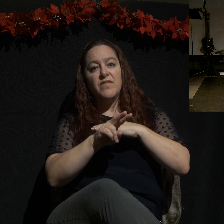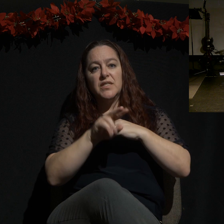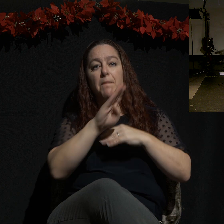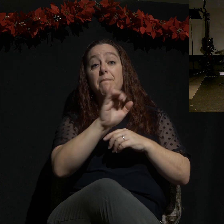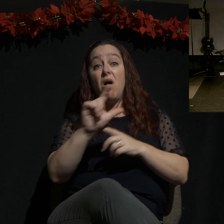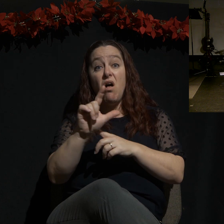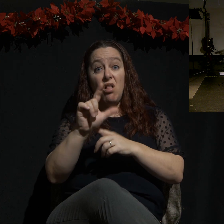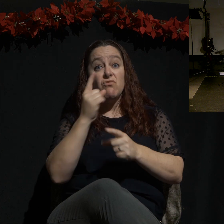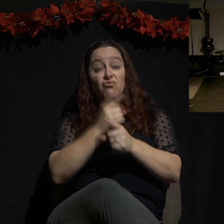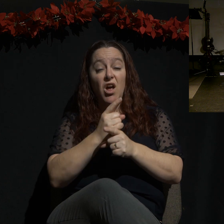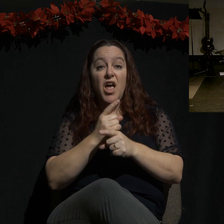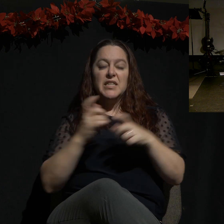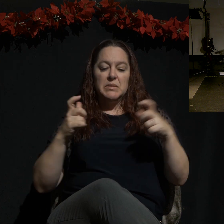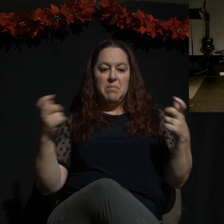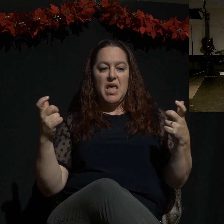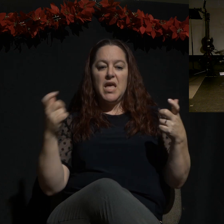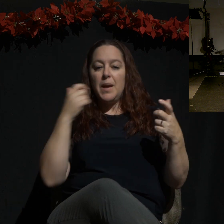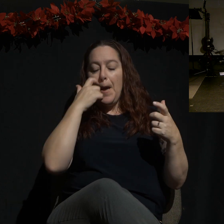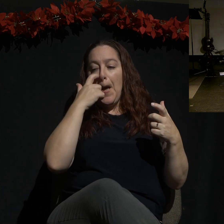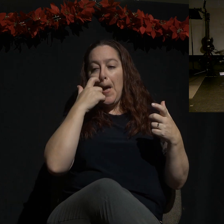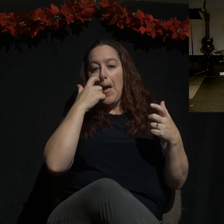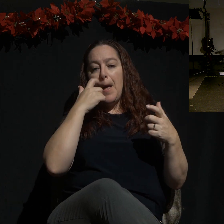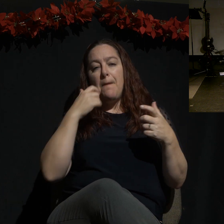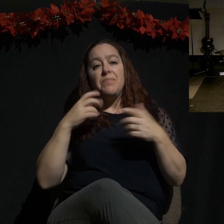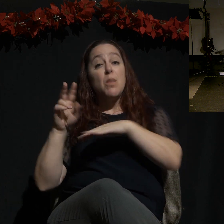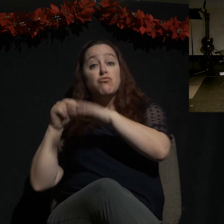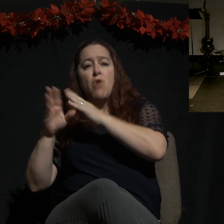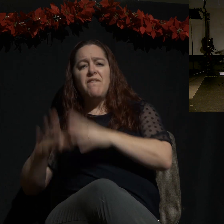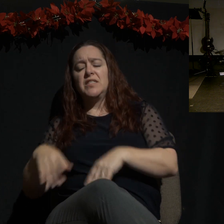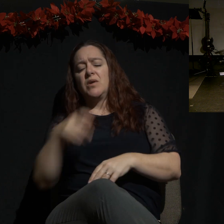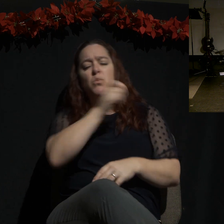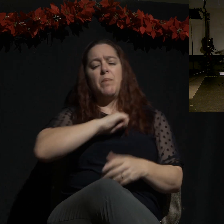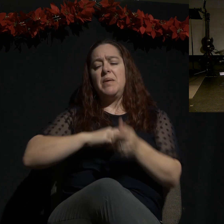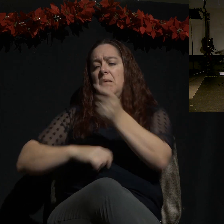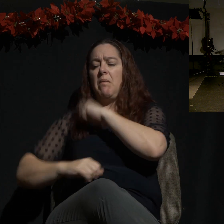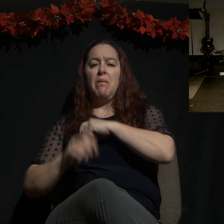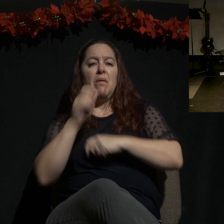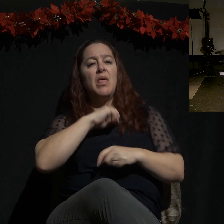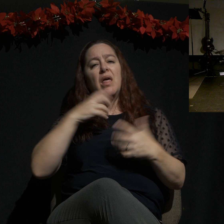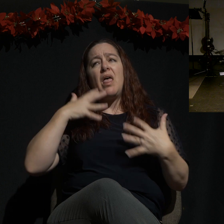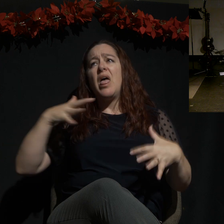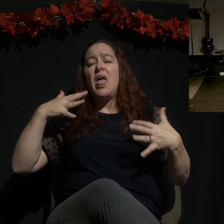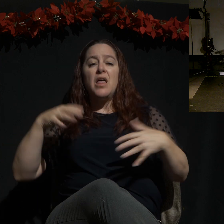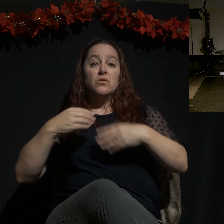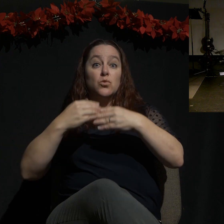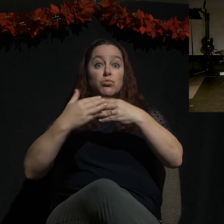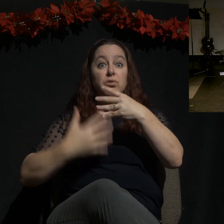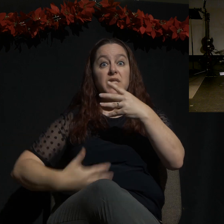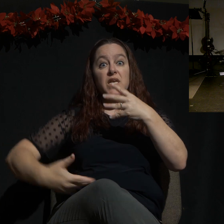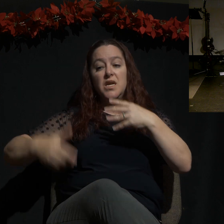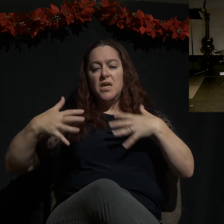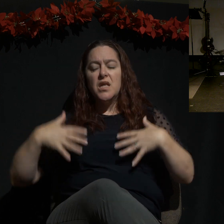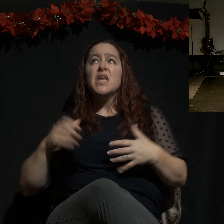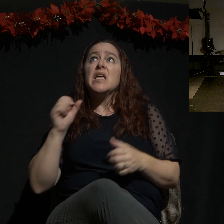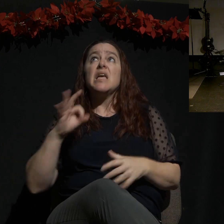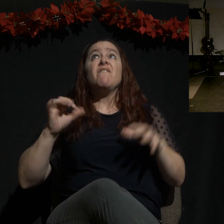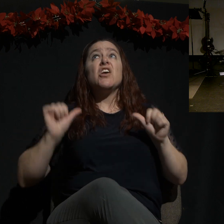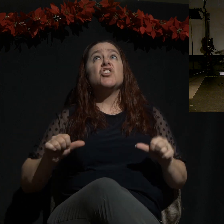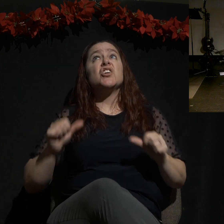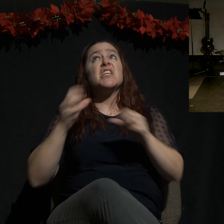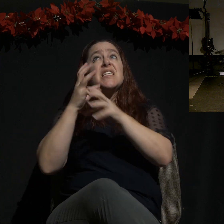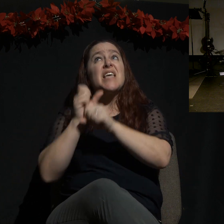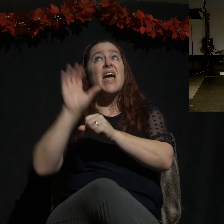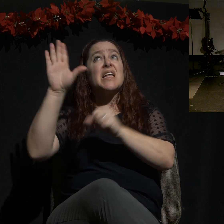this big thing, and like the prophets of Baal were like whipping themselves and making themselves bleed. They thought, if I could just get